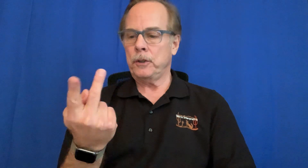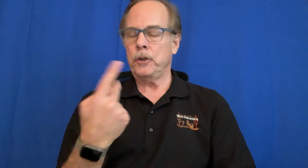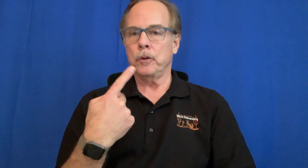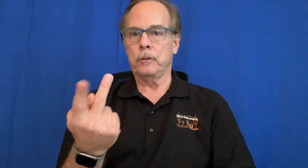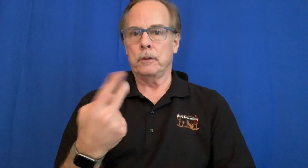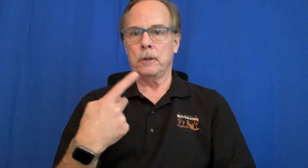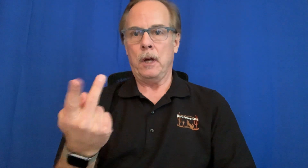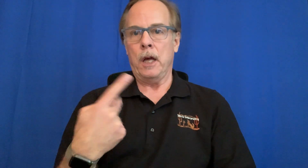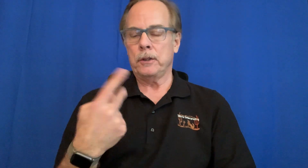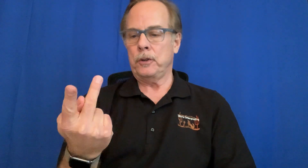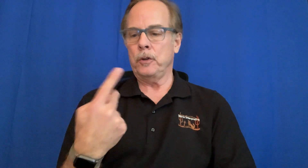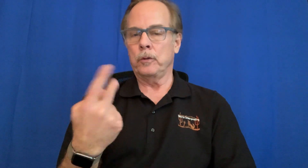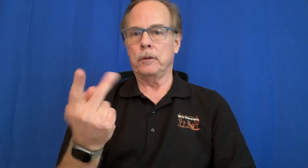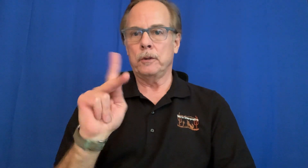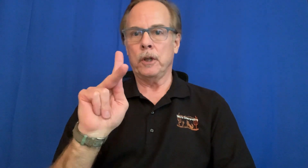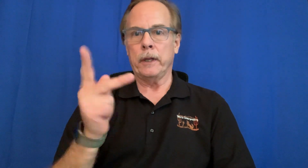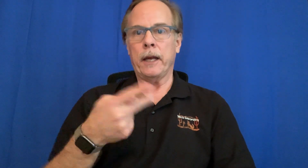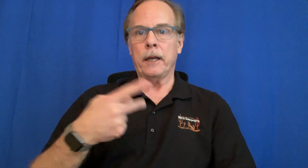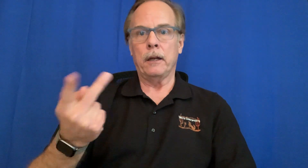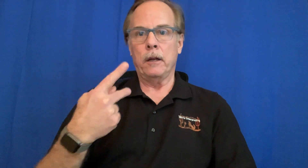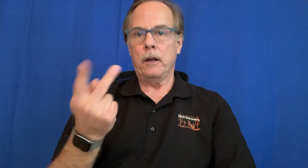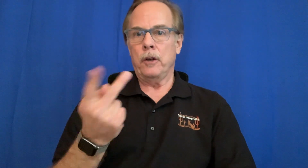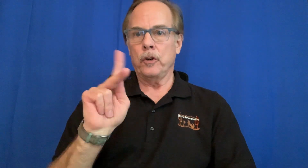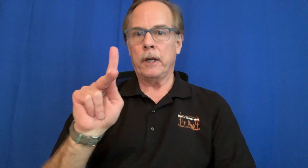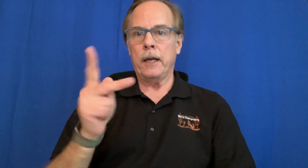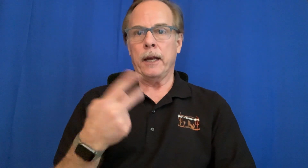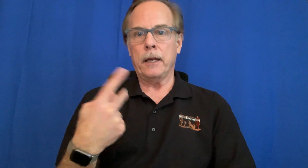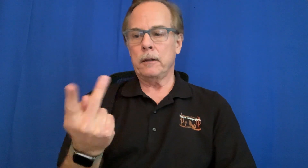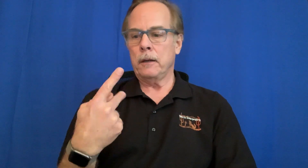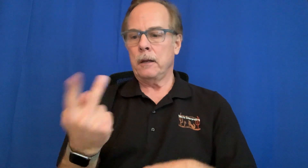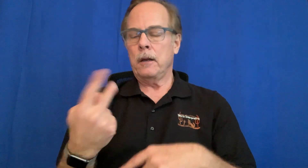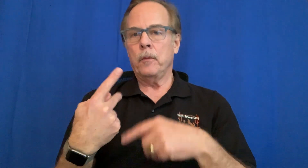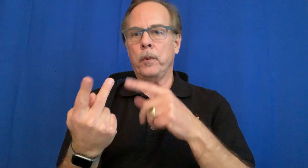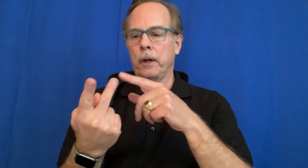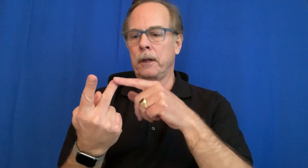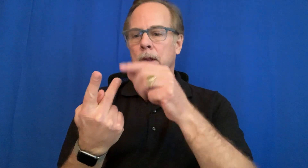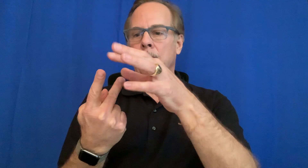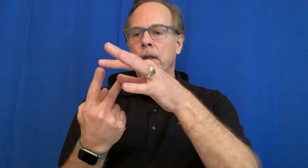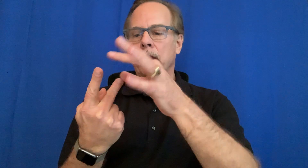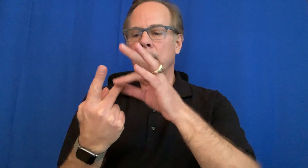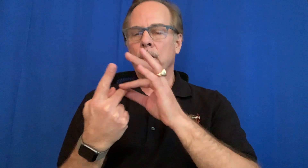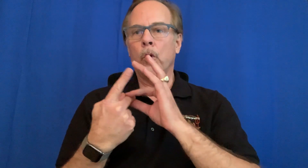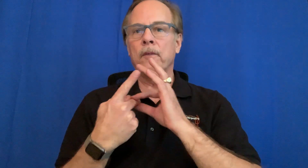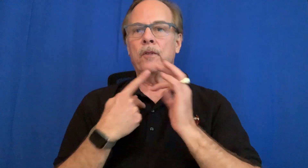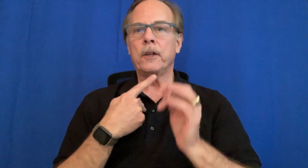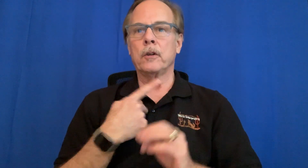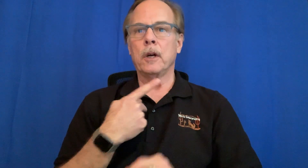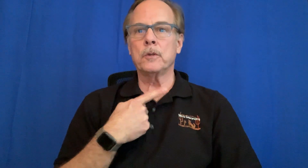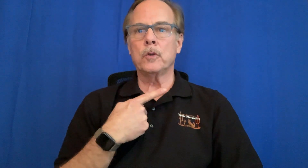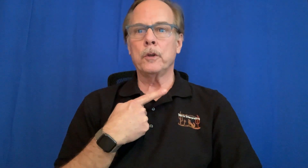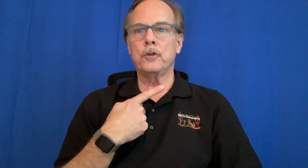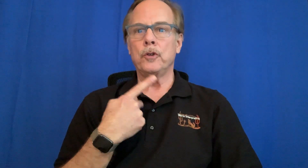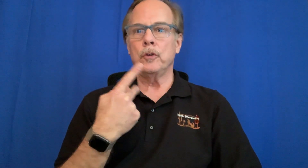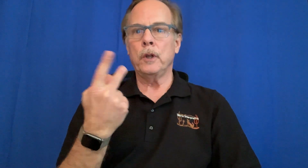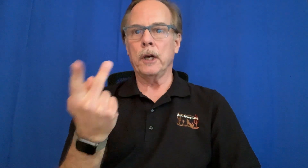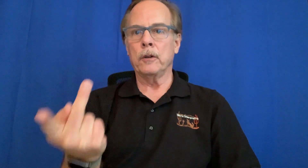two, us two. So again, your K hand, but the one finger comes towards you, the other